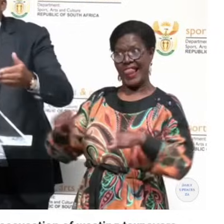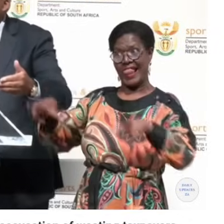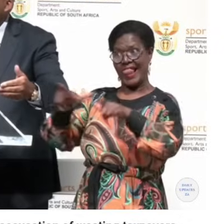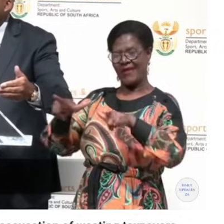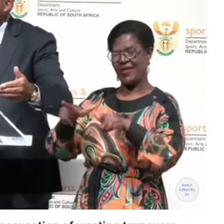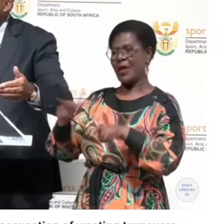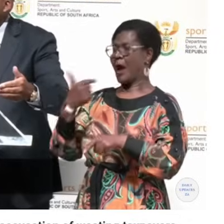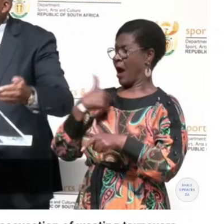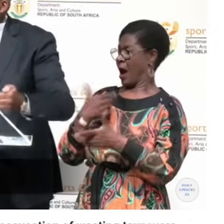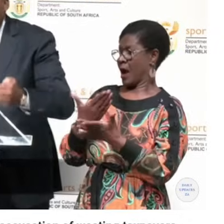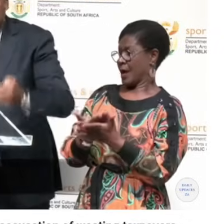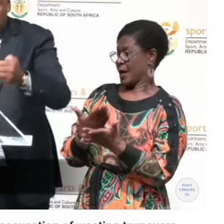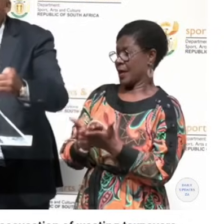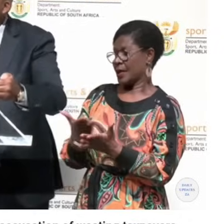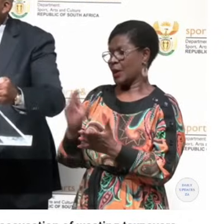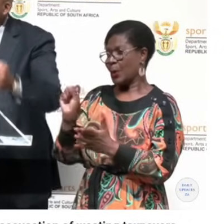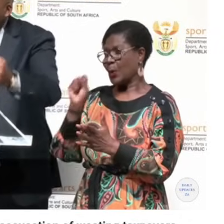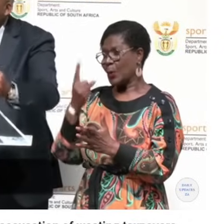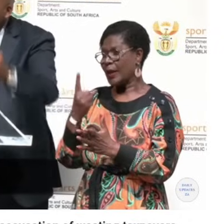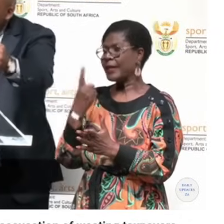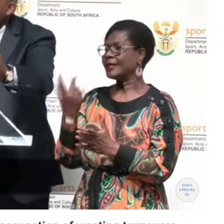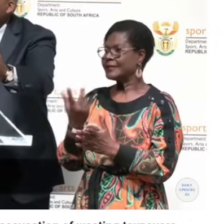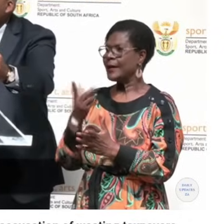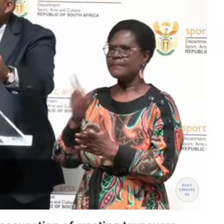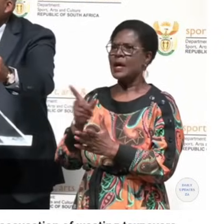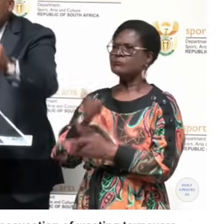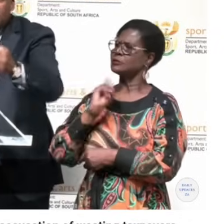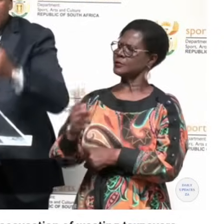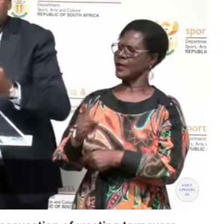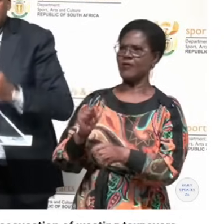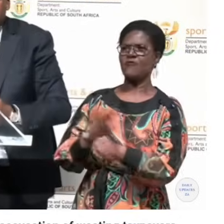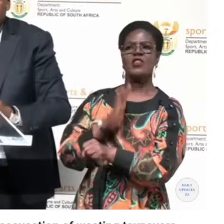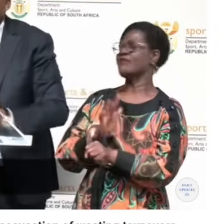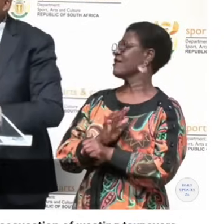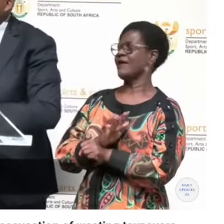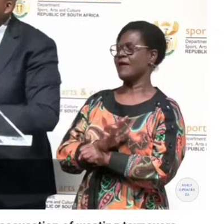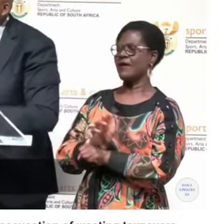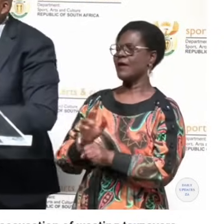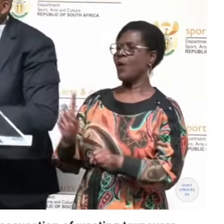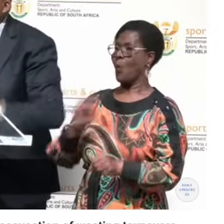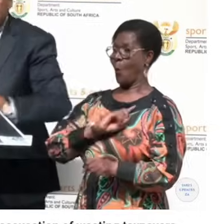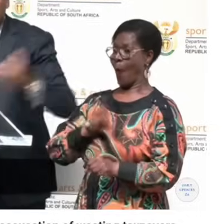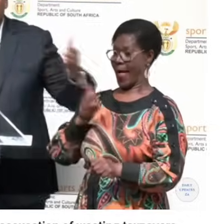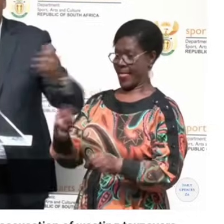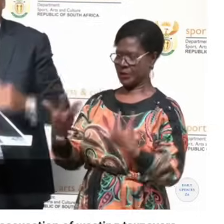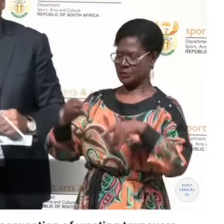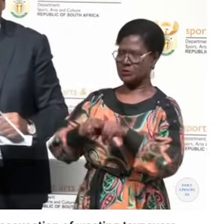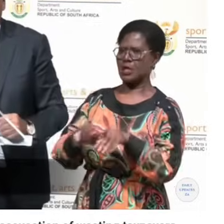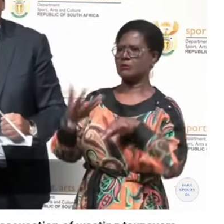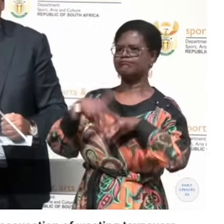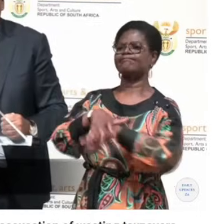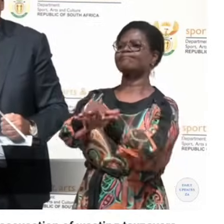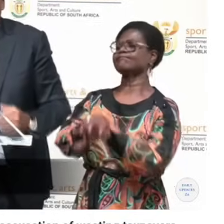only urge, but I can't truly, fully instruct, because that might be deemed as interference, and then you get